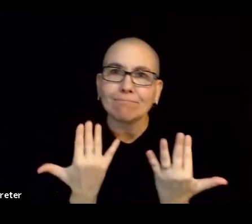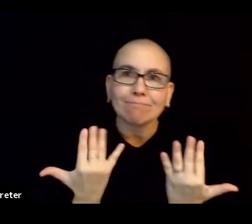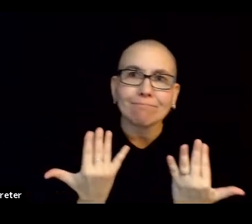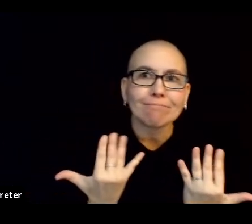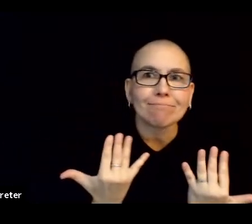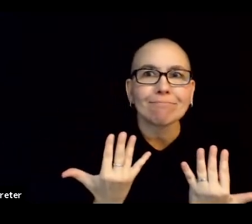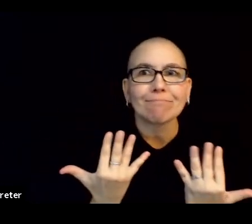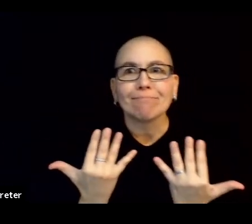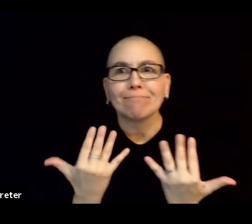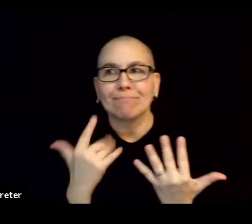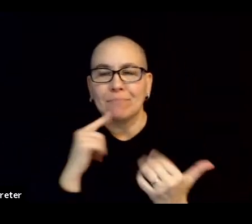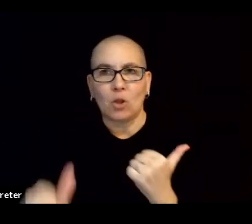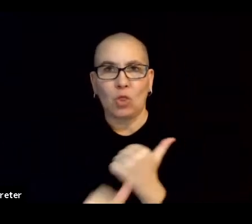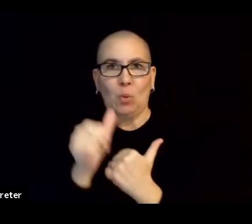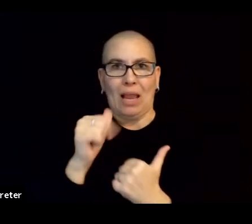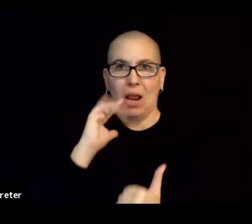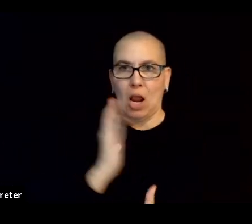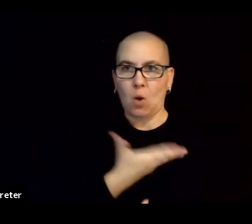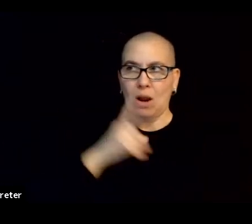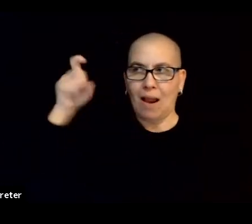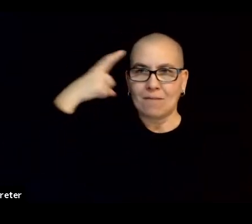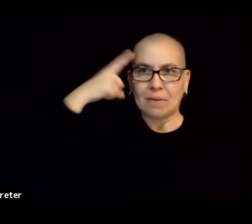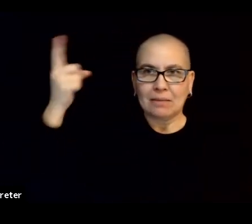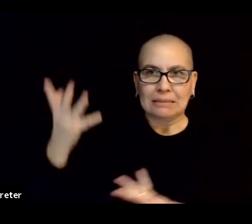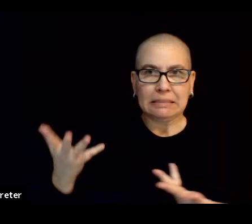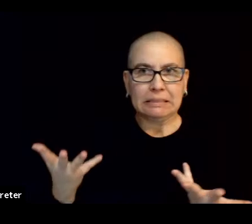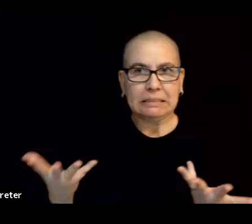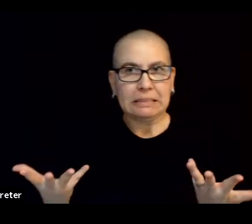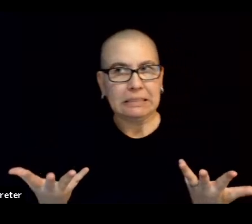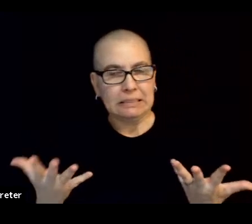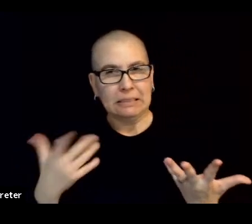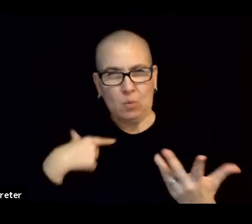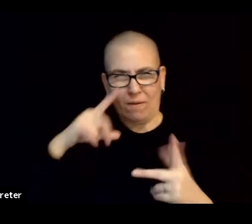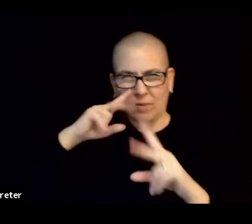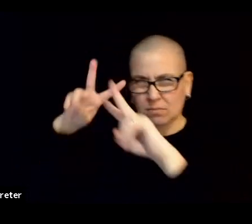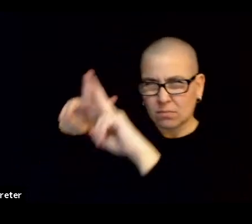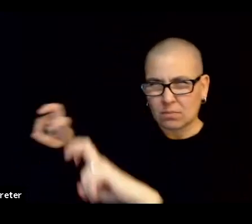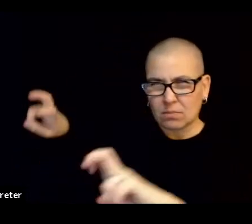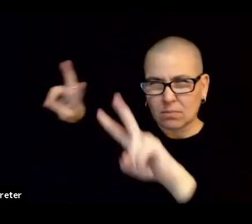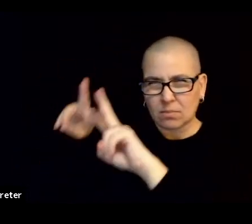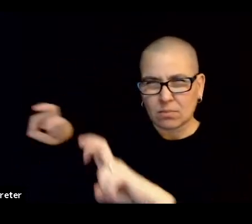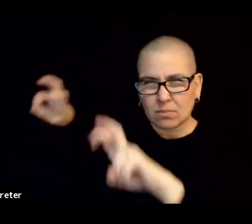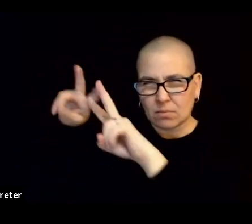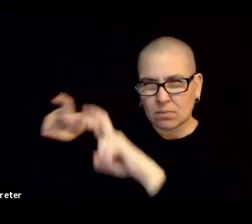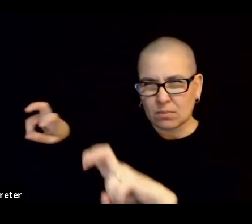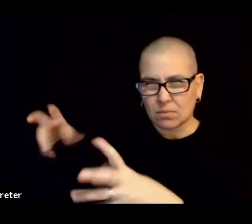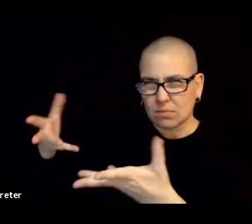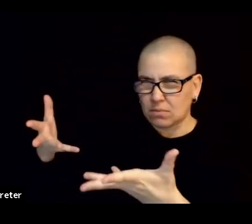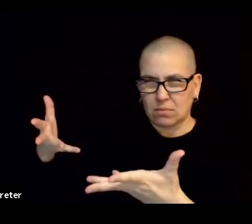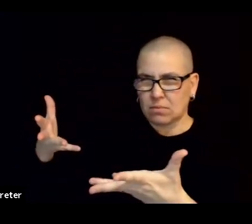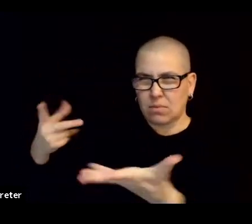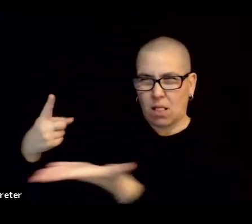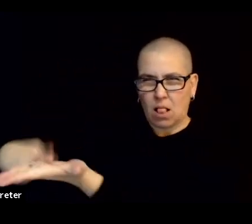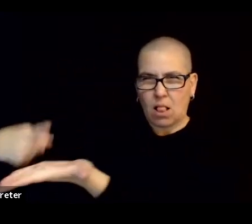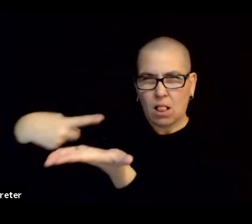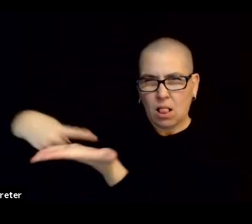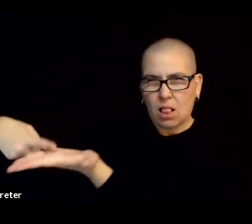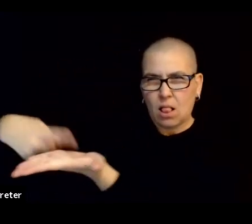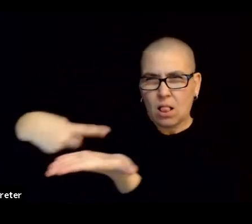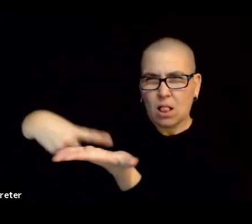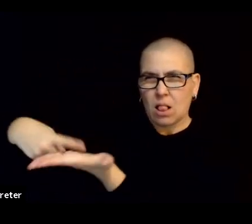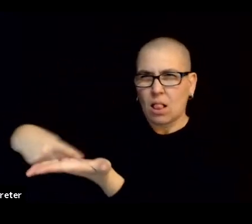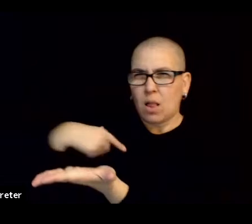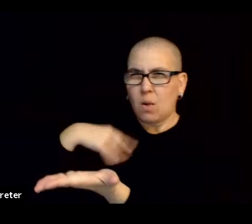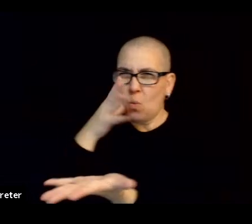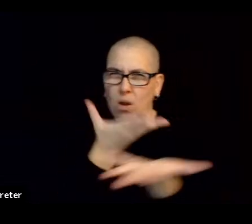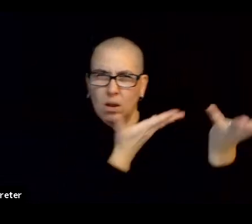get a vaccine right away. And the reason is there just isn't enough to go around. MDH is asking Minnesotans to wait for their provider or employer to reach out to